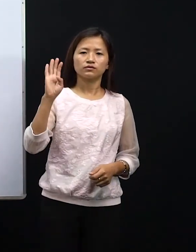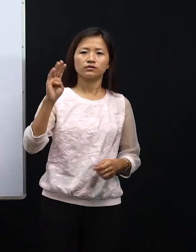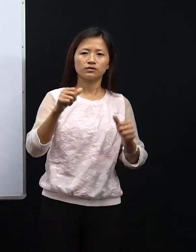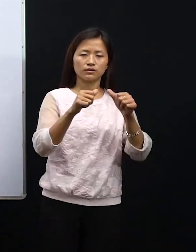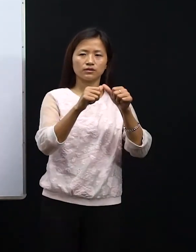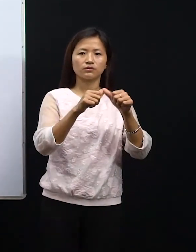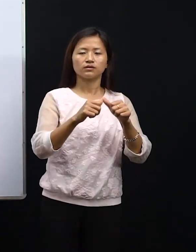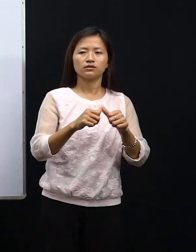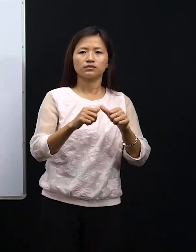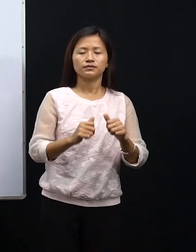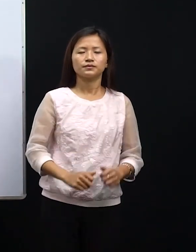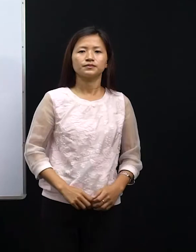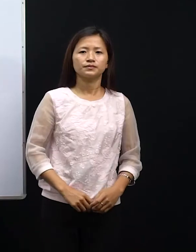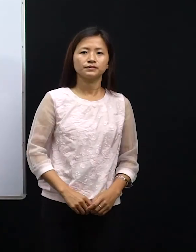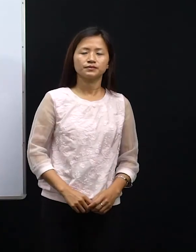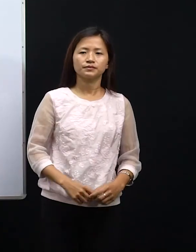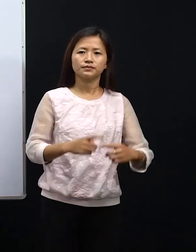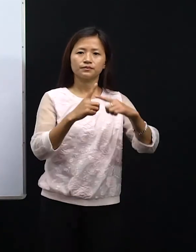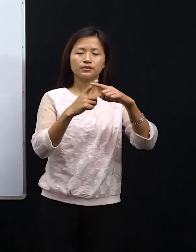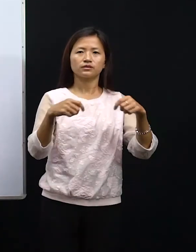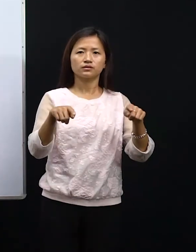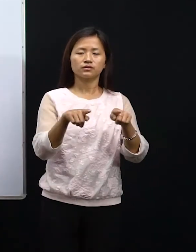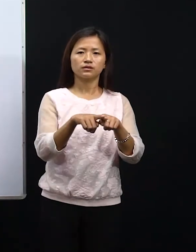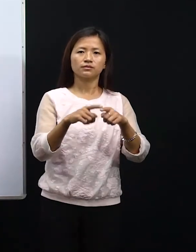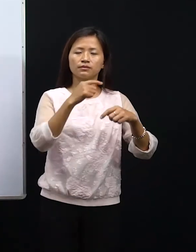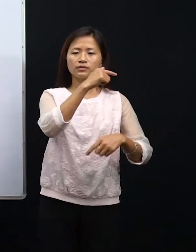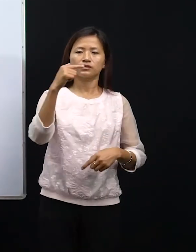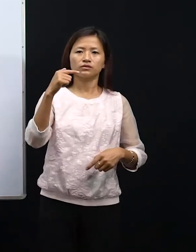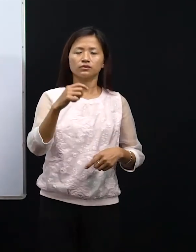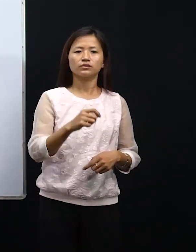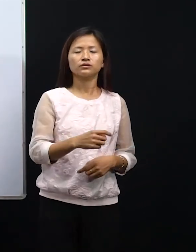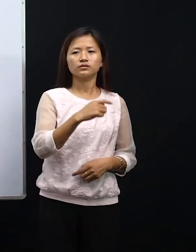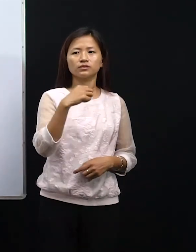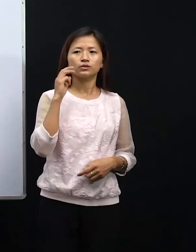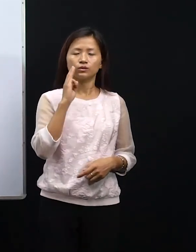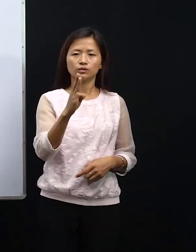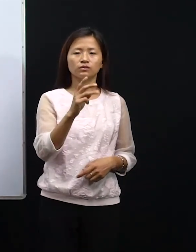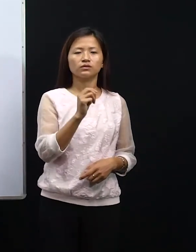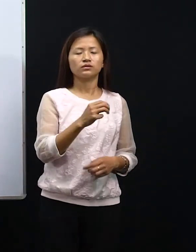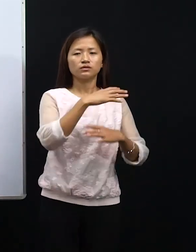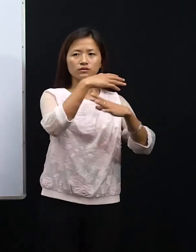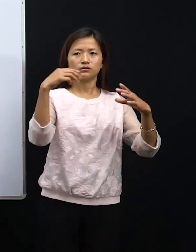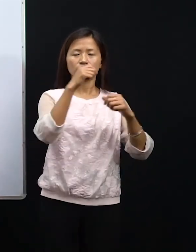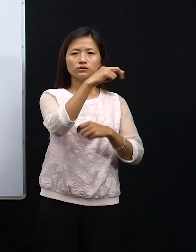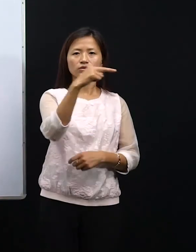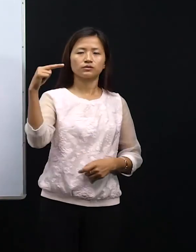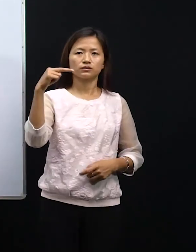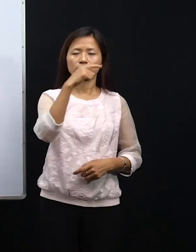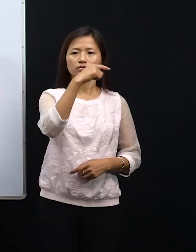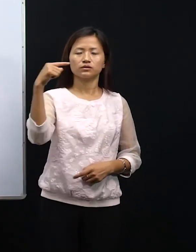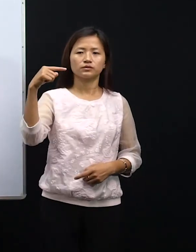plus. Here it is minus. So plus and minus means you will subtract. So 12 minus 4 will give you